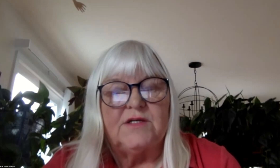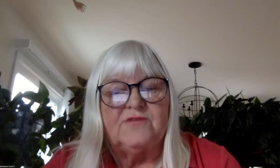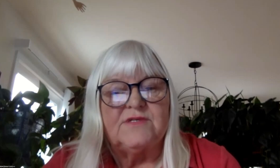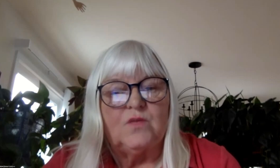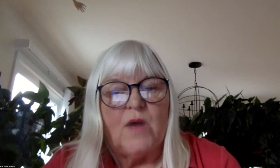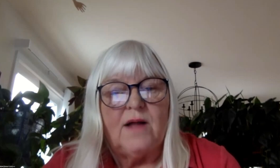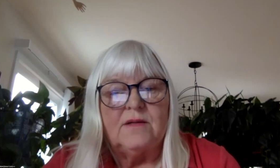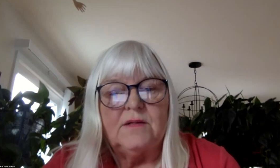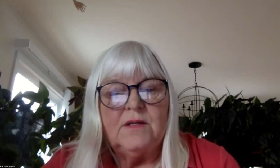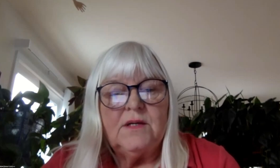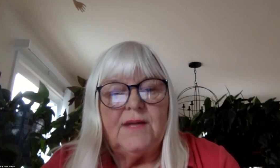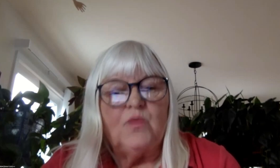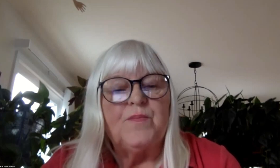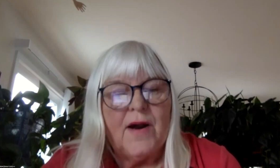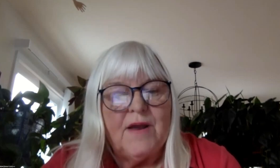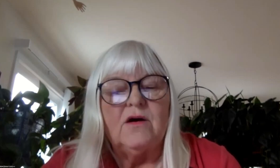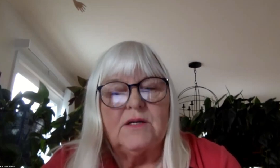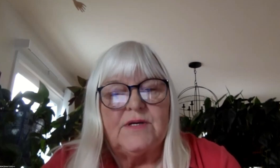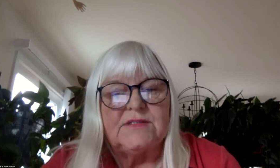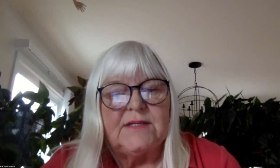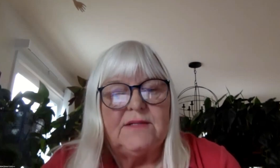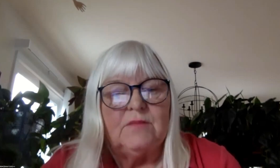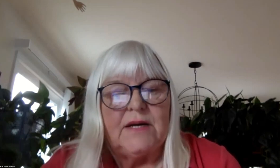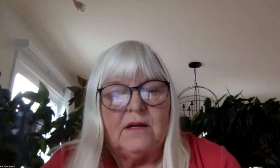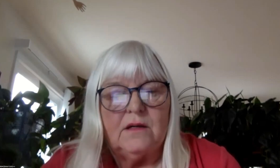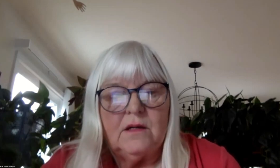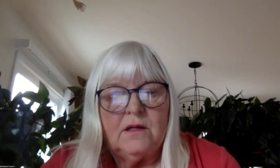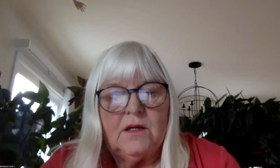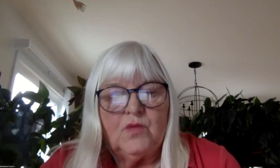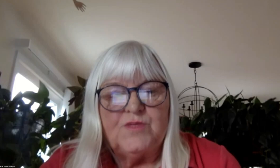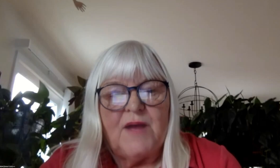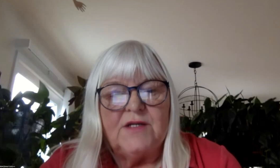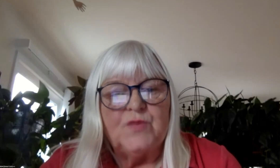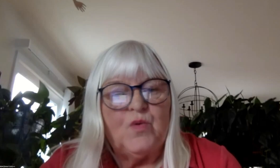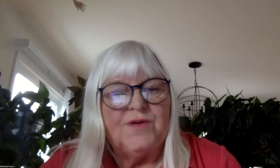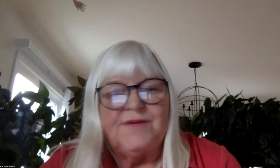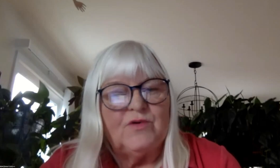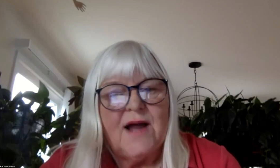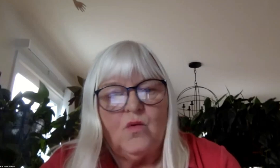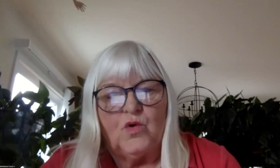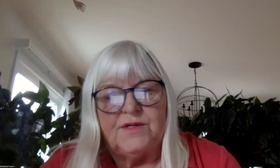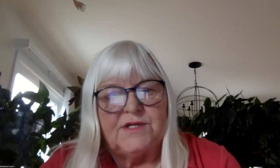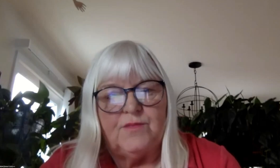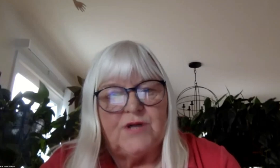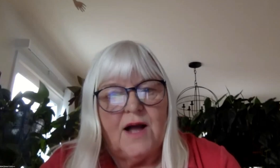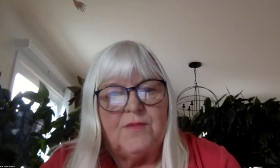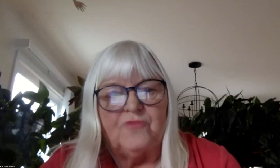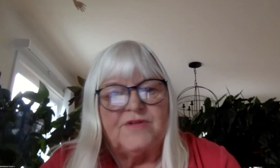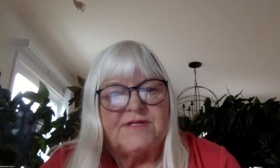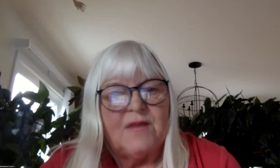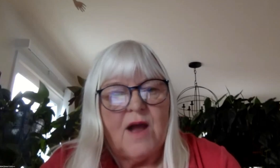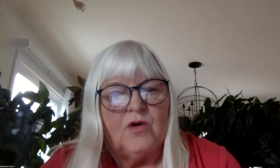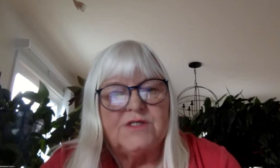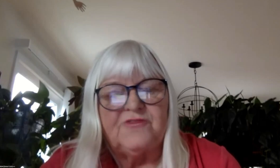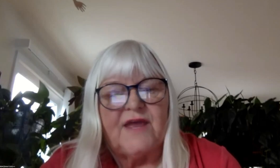or relative is unwell, and they work primarily because they need the money. Respondents report that they would not work the same job or